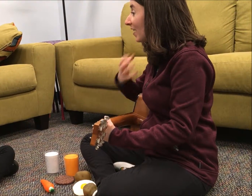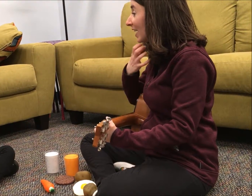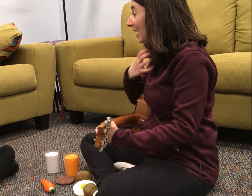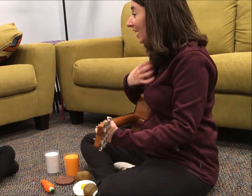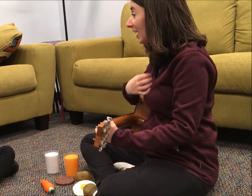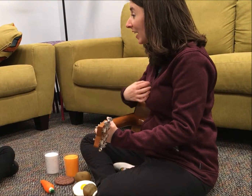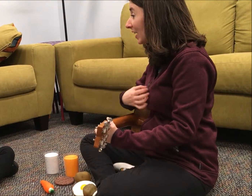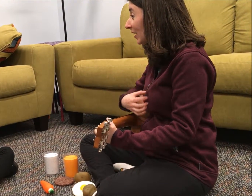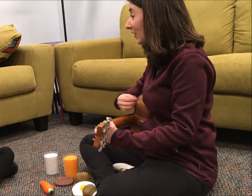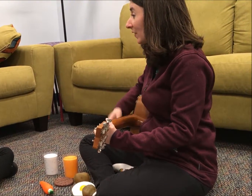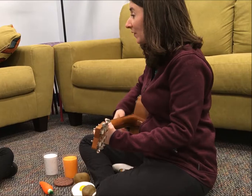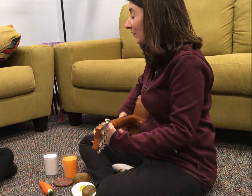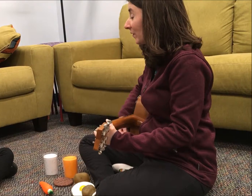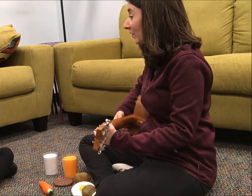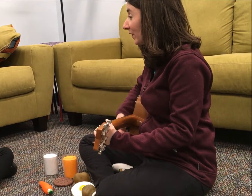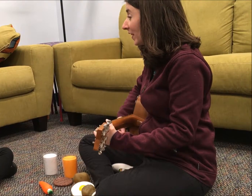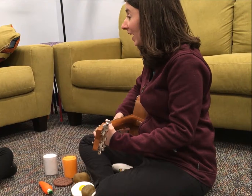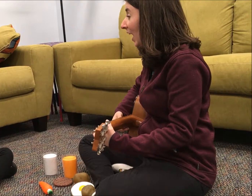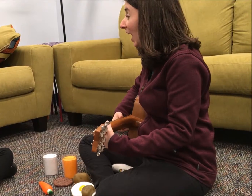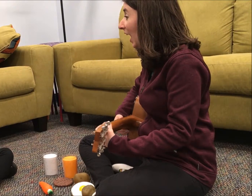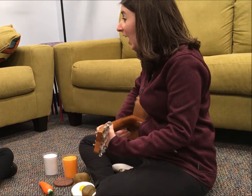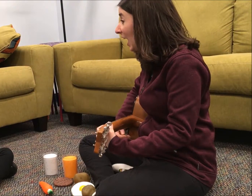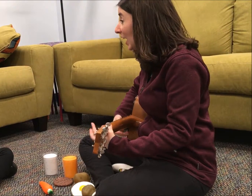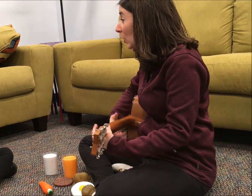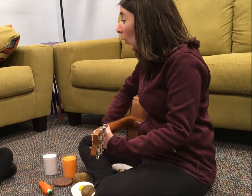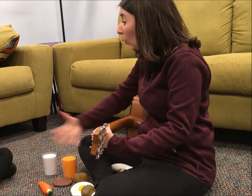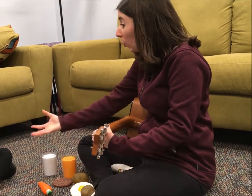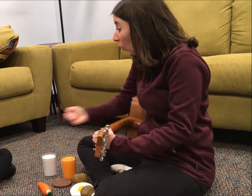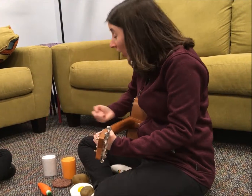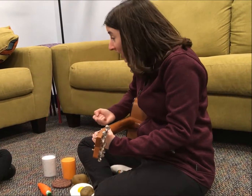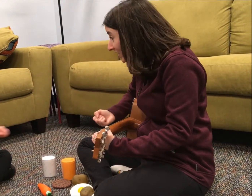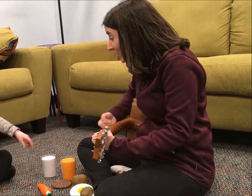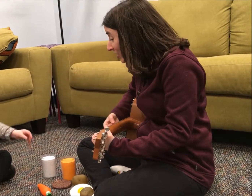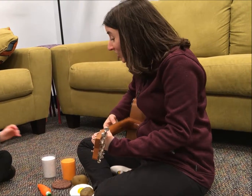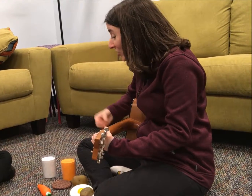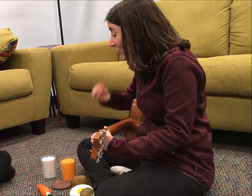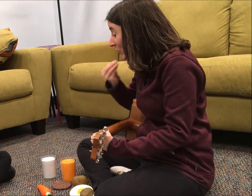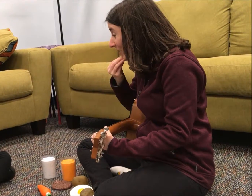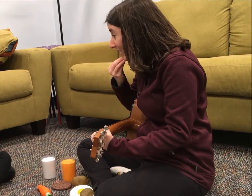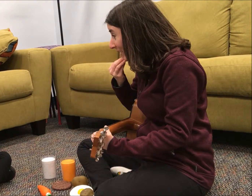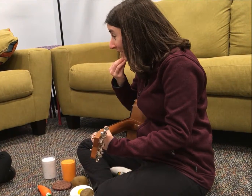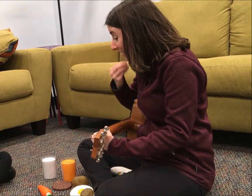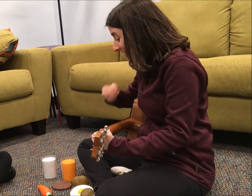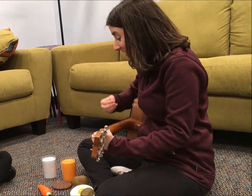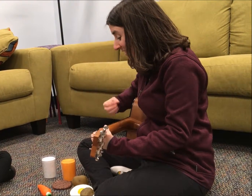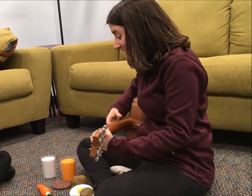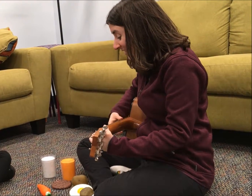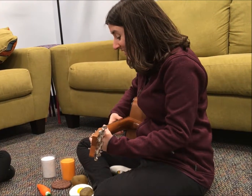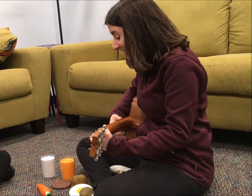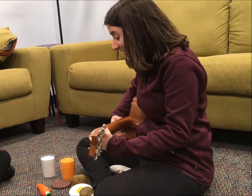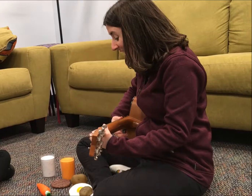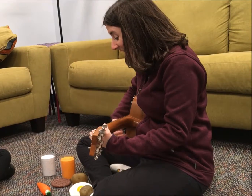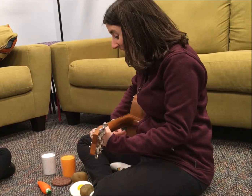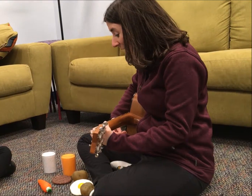very... Hungry. I want to eat